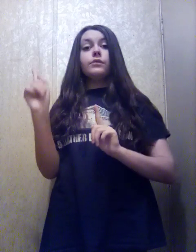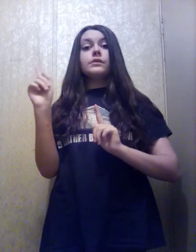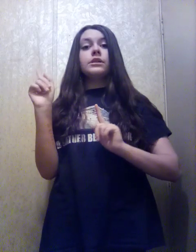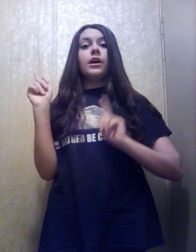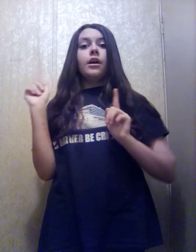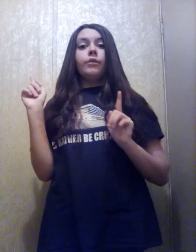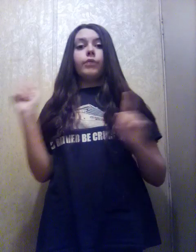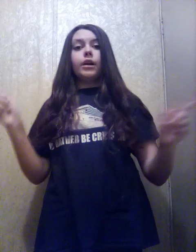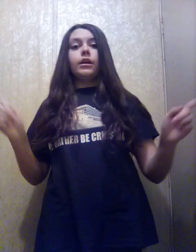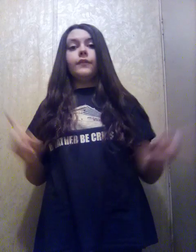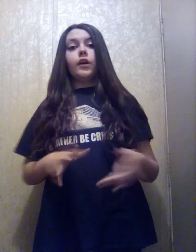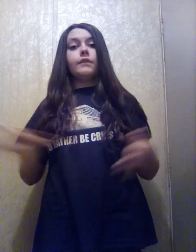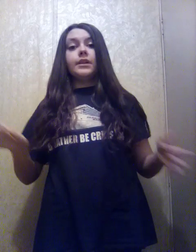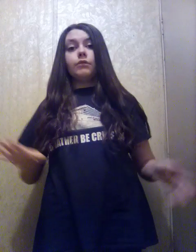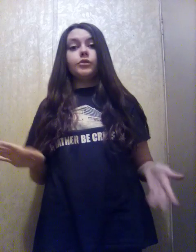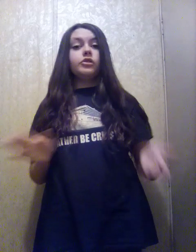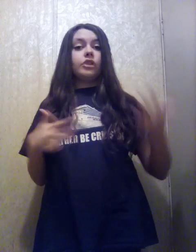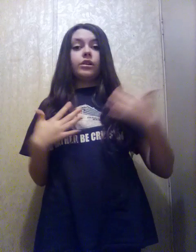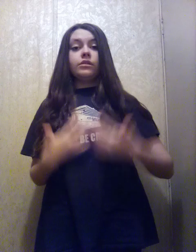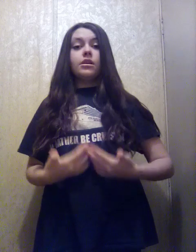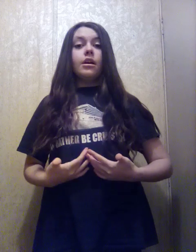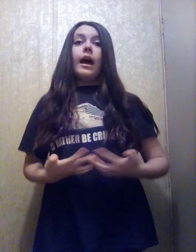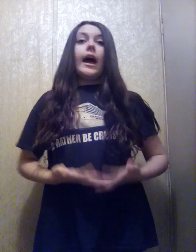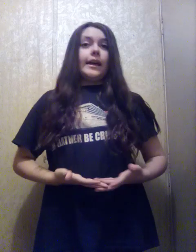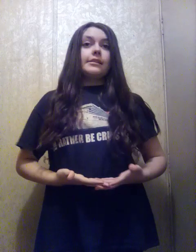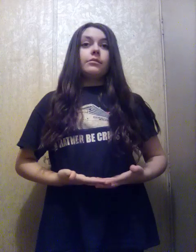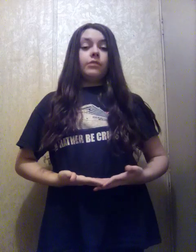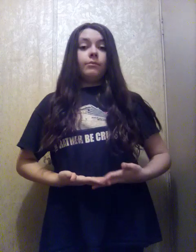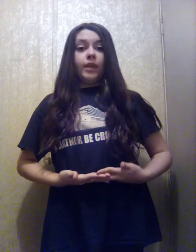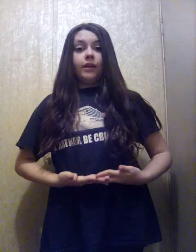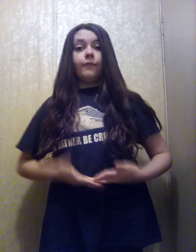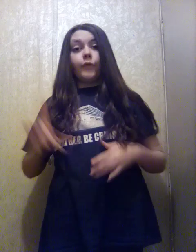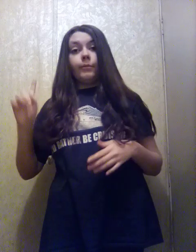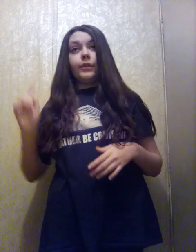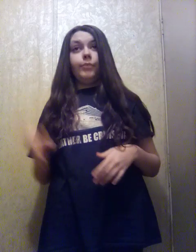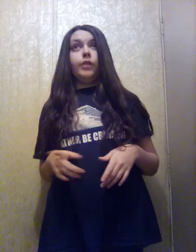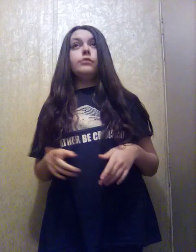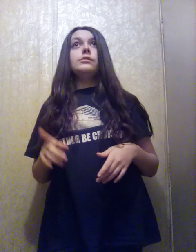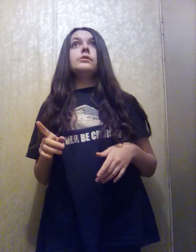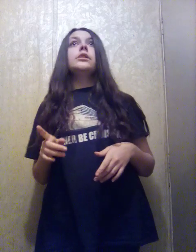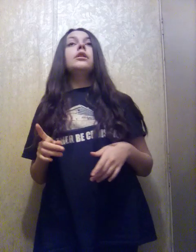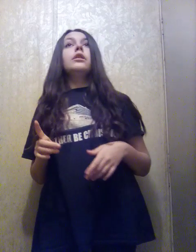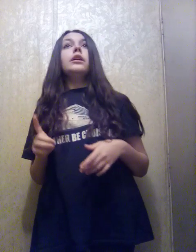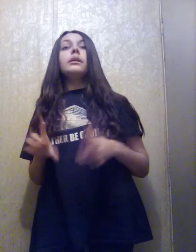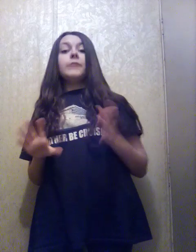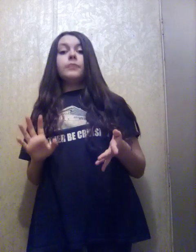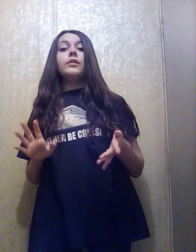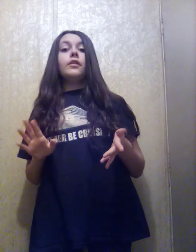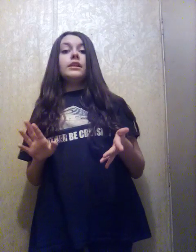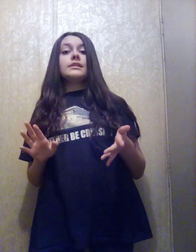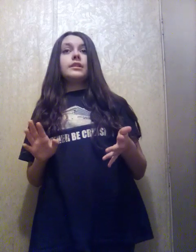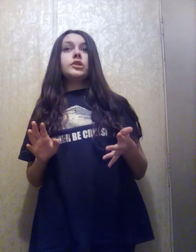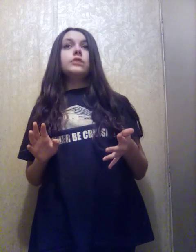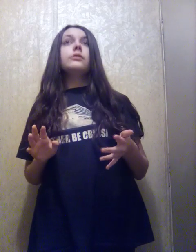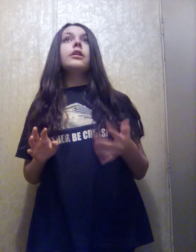post where if y'all have any questions, y'all can ask me from the post in my community section.